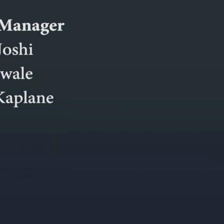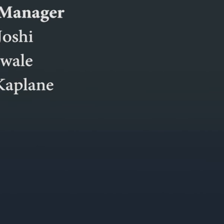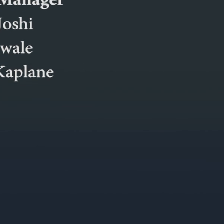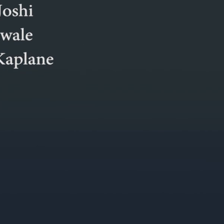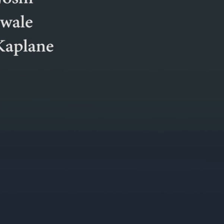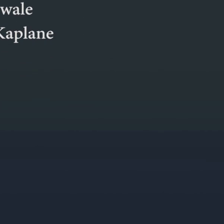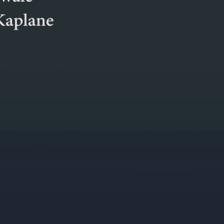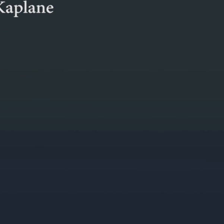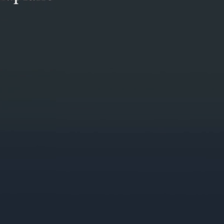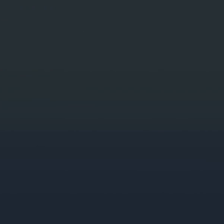H